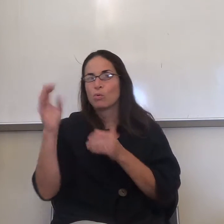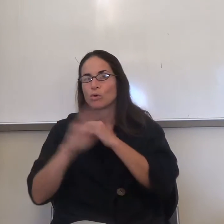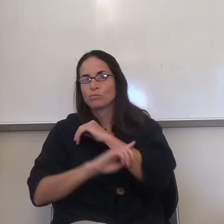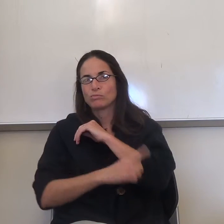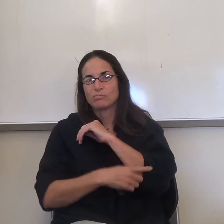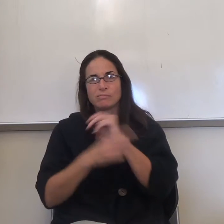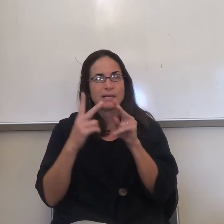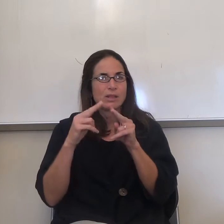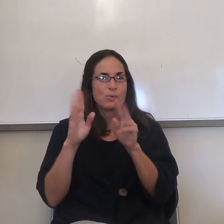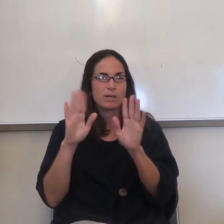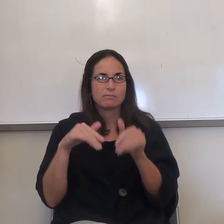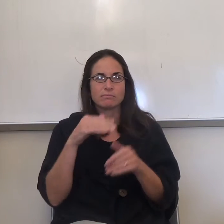Okay.